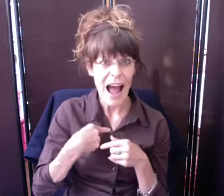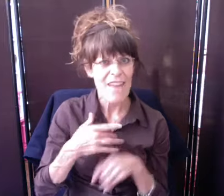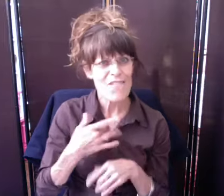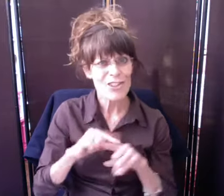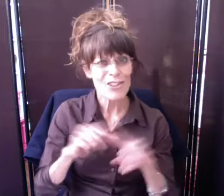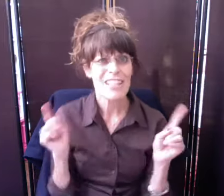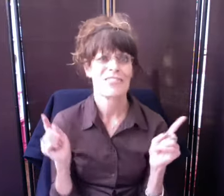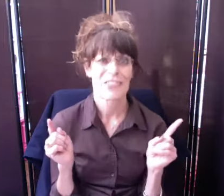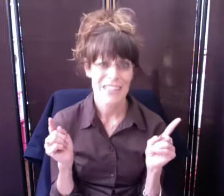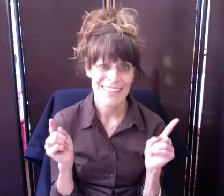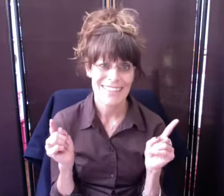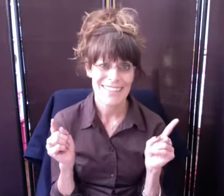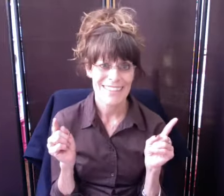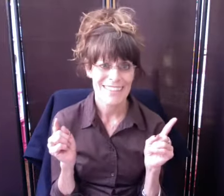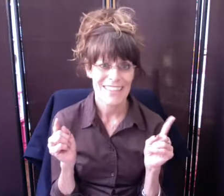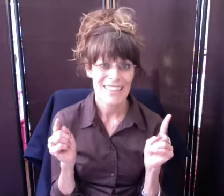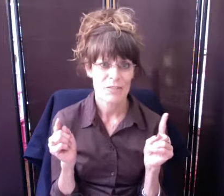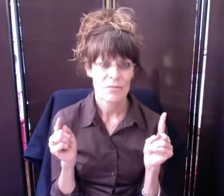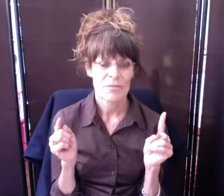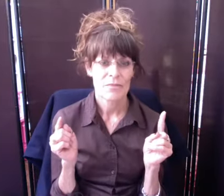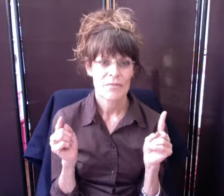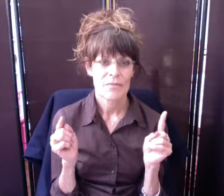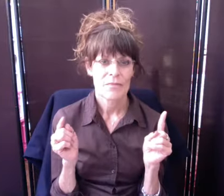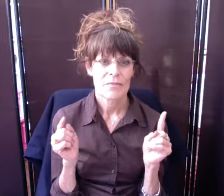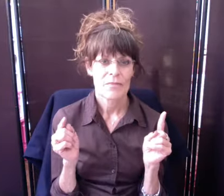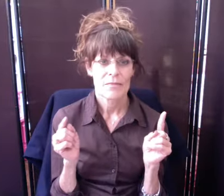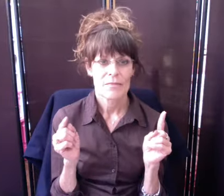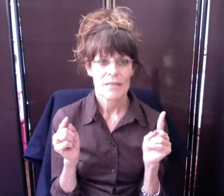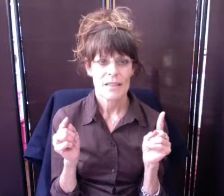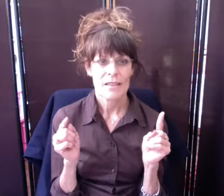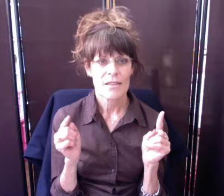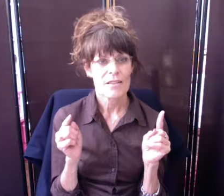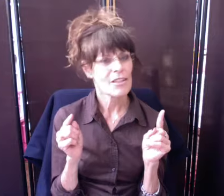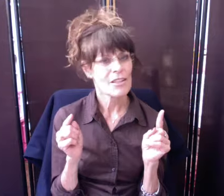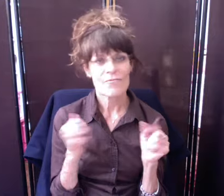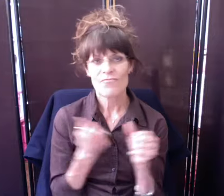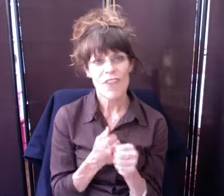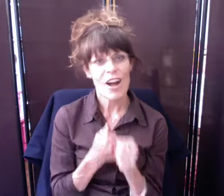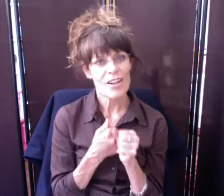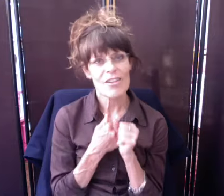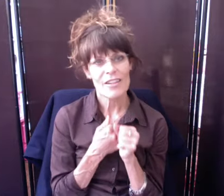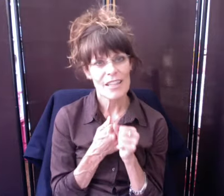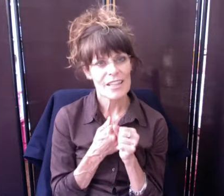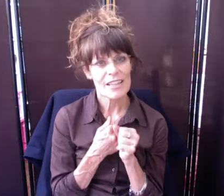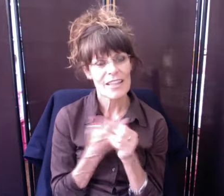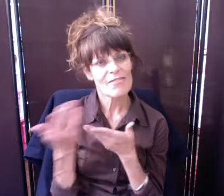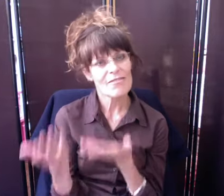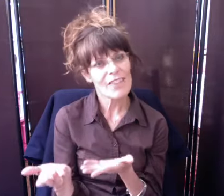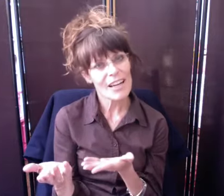different. And that's just like one of the little things that she asked me to do. And it had to do with selfish and self-centered.